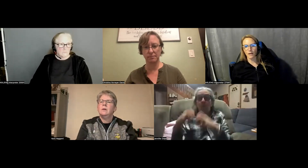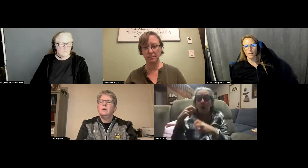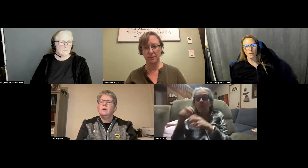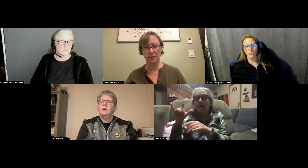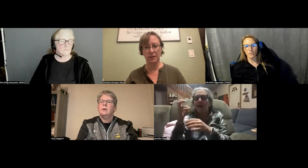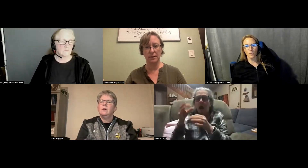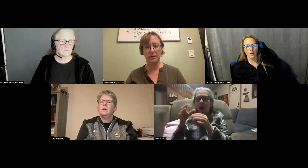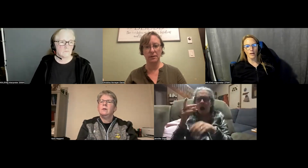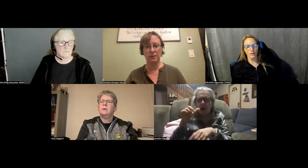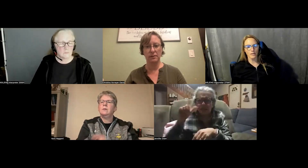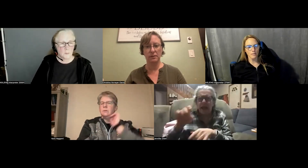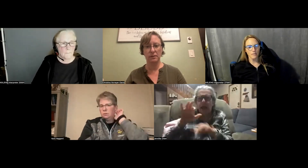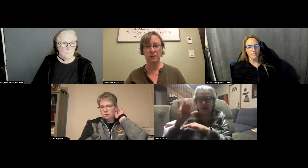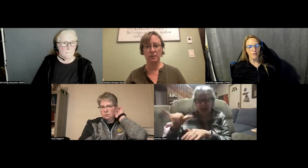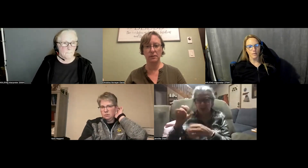between 2R and us.